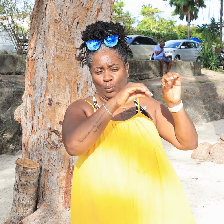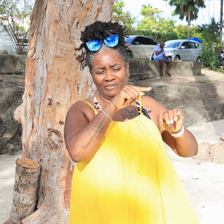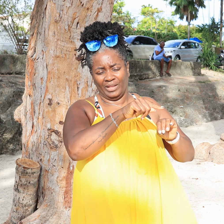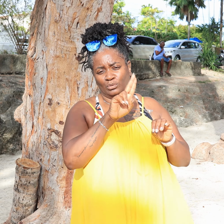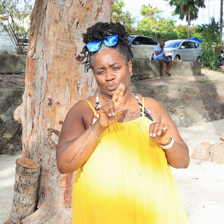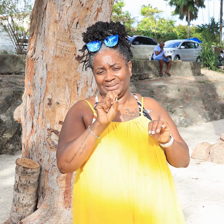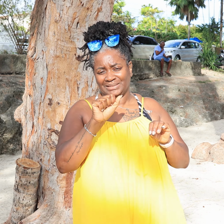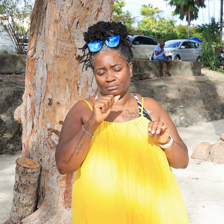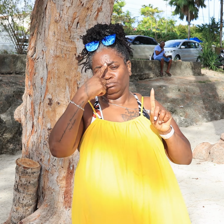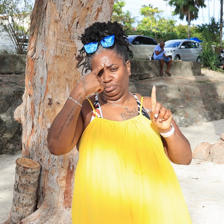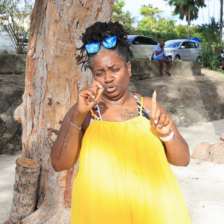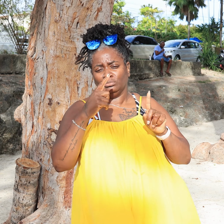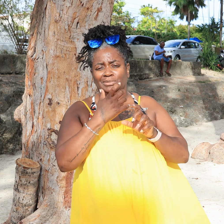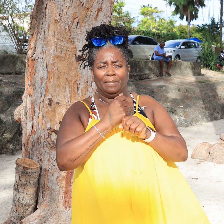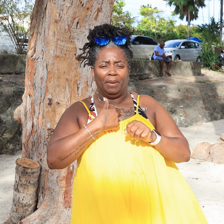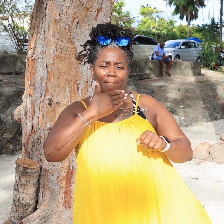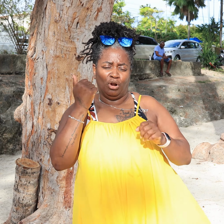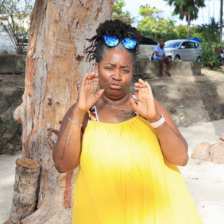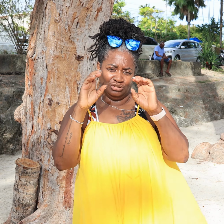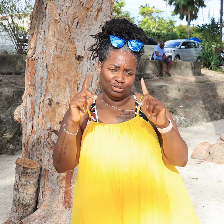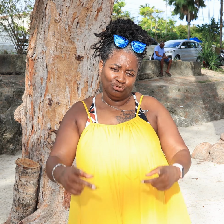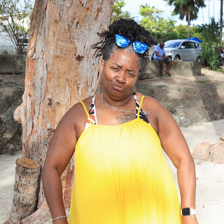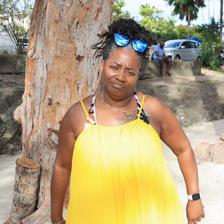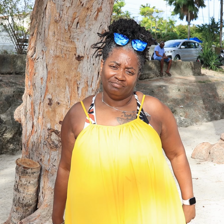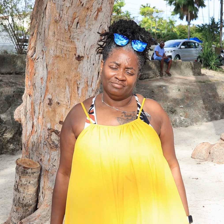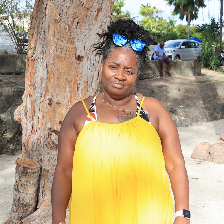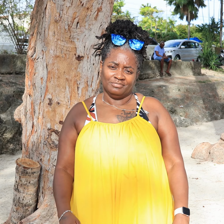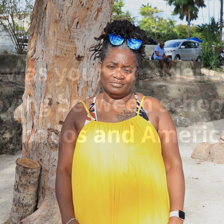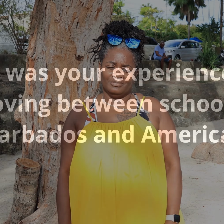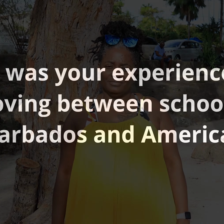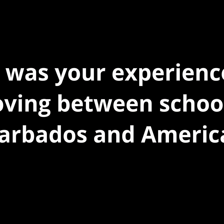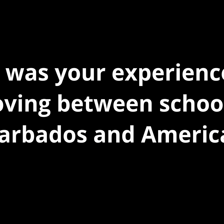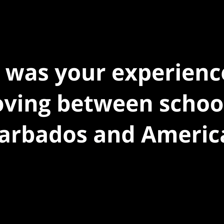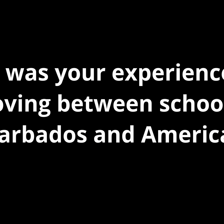why we both moved to the USA, to get a better education for me.